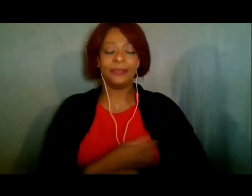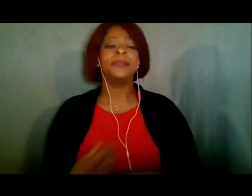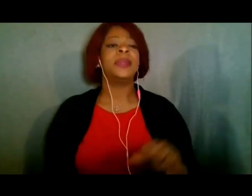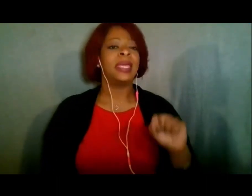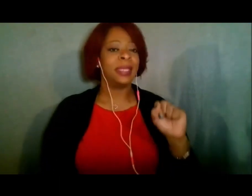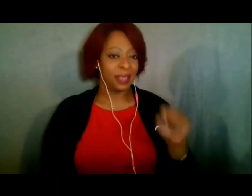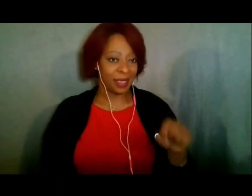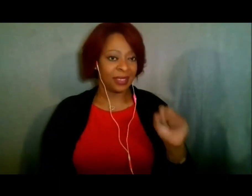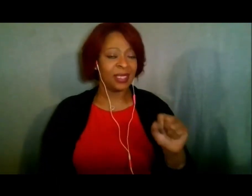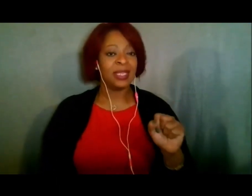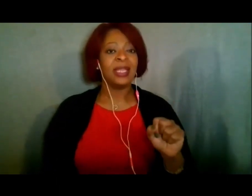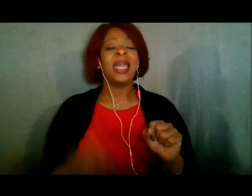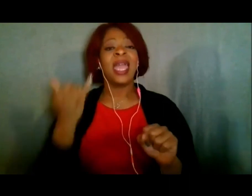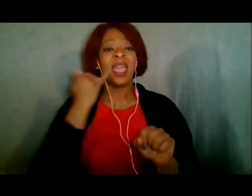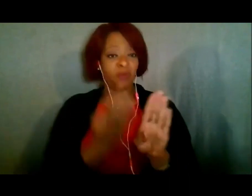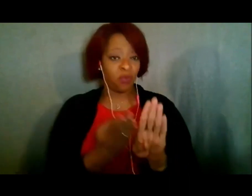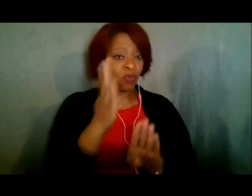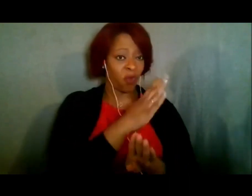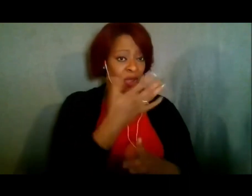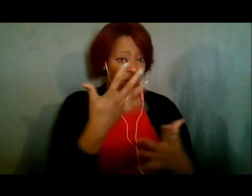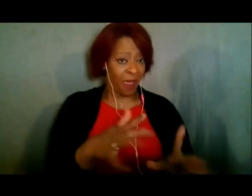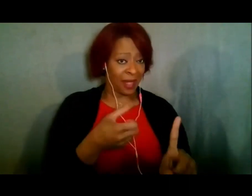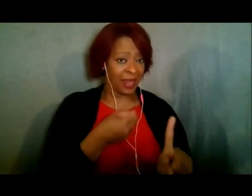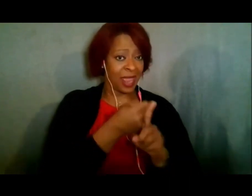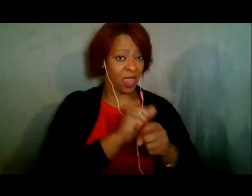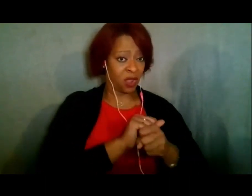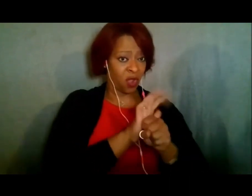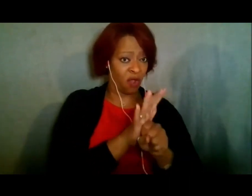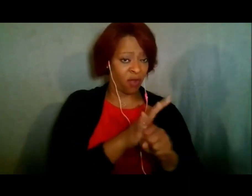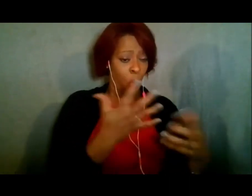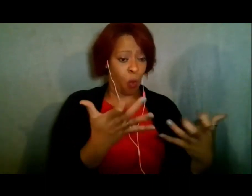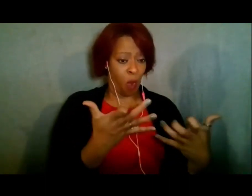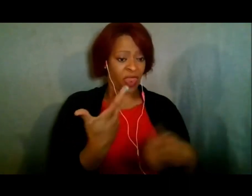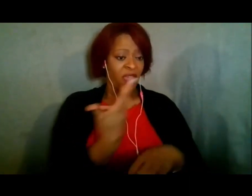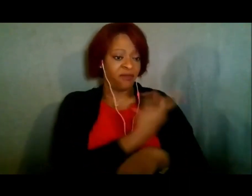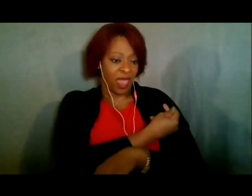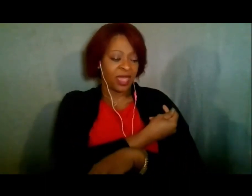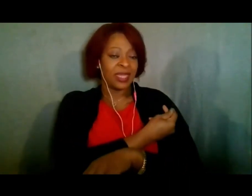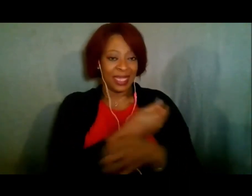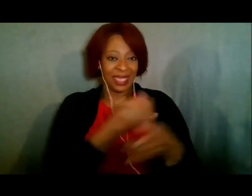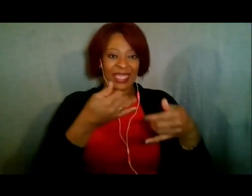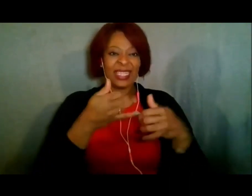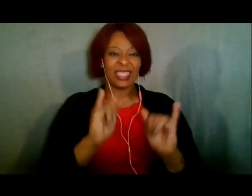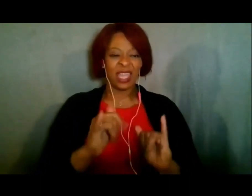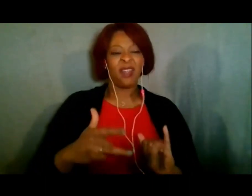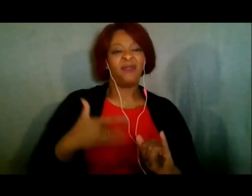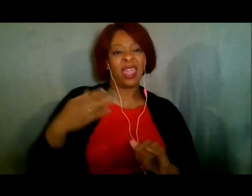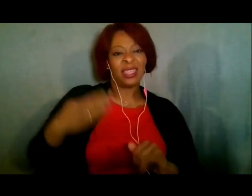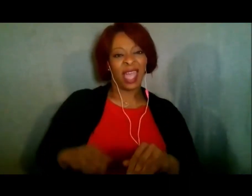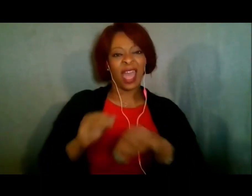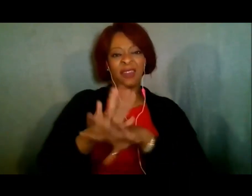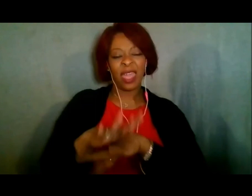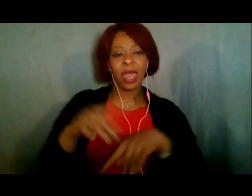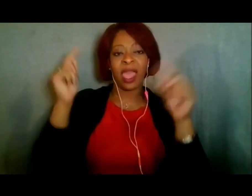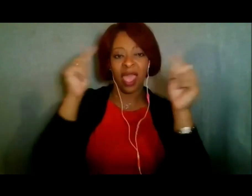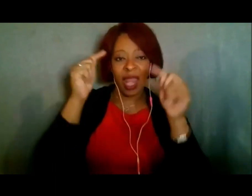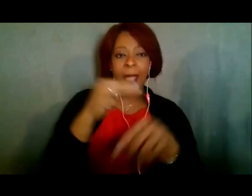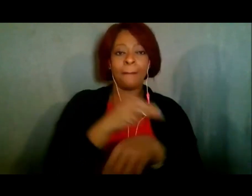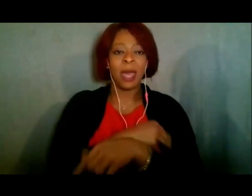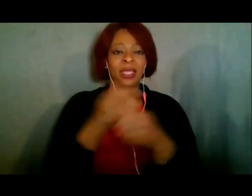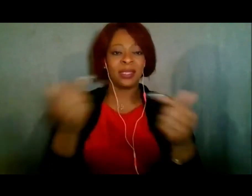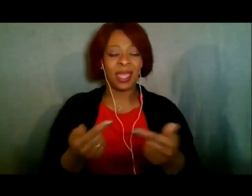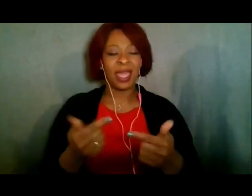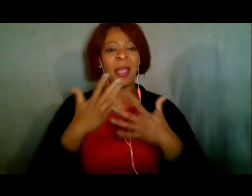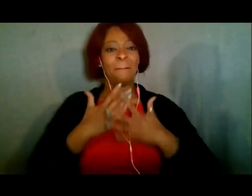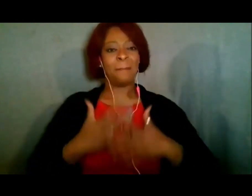if you've previously had COVID-19 and get the vaccine, you are more likely to feel the side effects. Yes. Because your